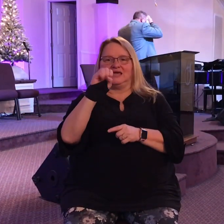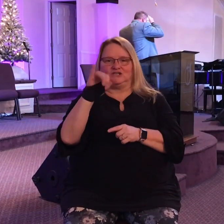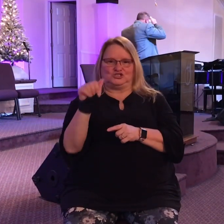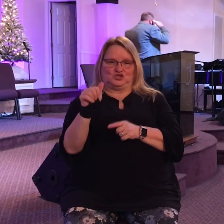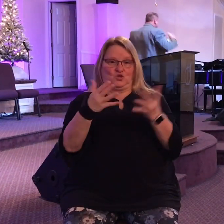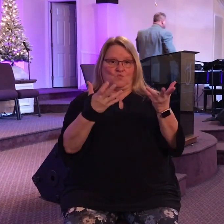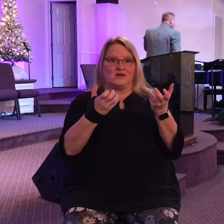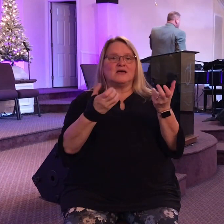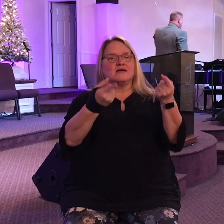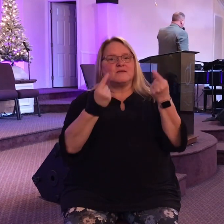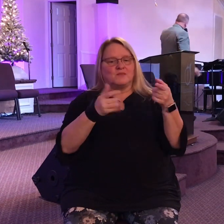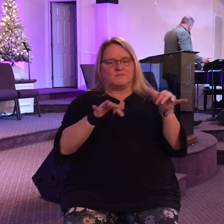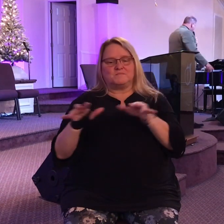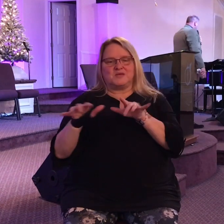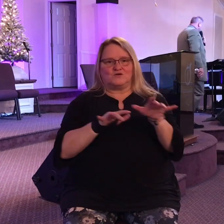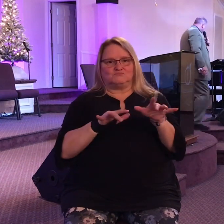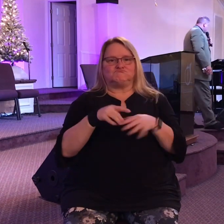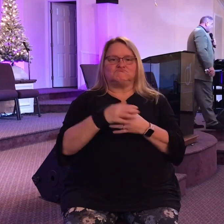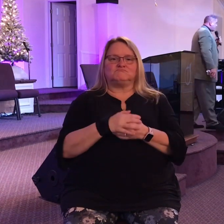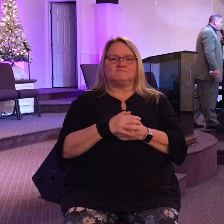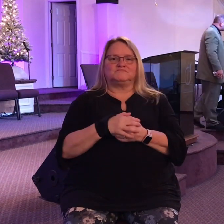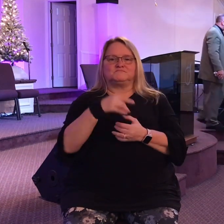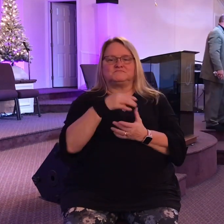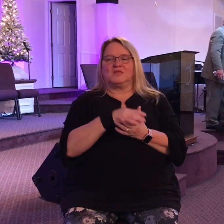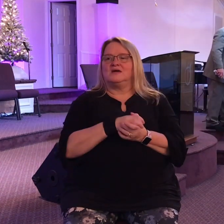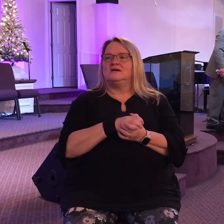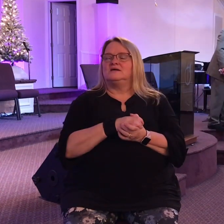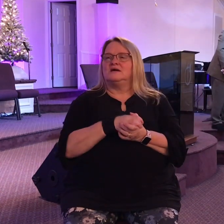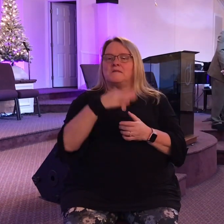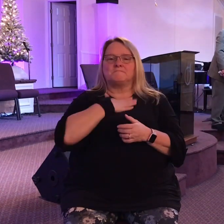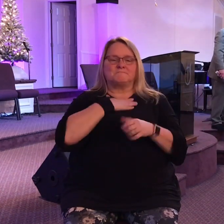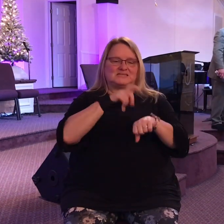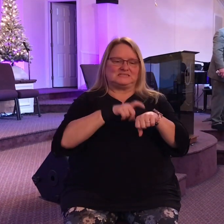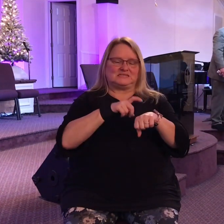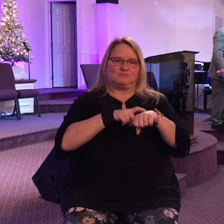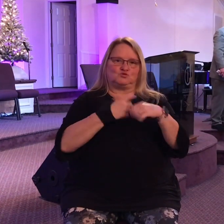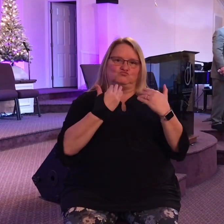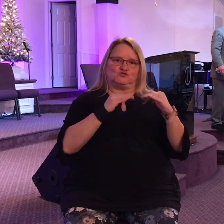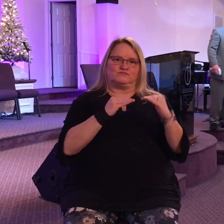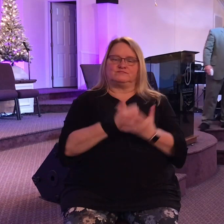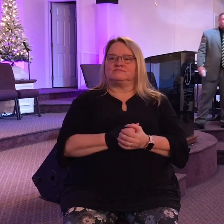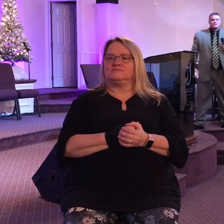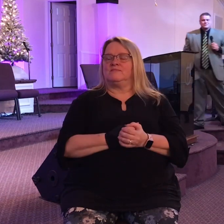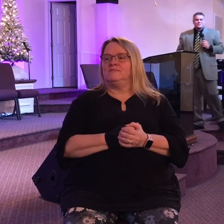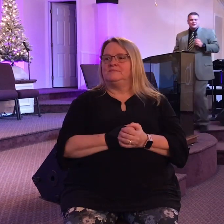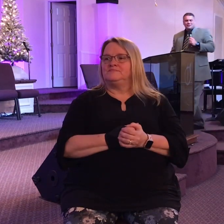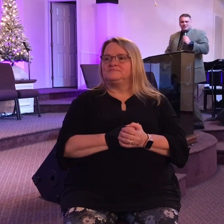So you and I, whether you like it or you don't like it, whether you want to or you don't want to, you're on heaven's